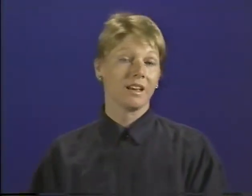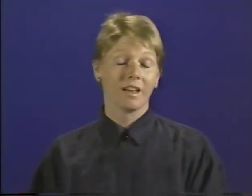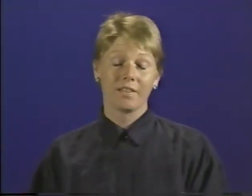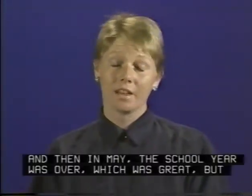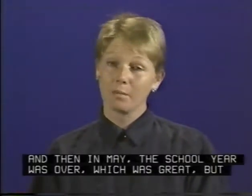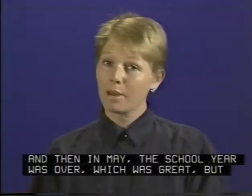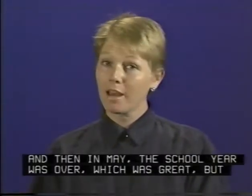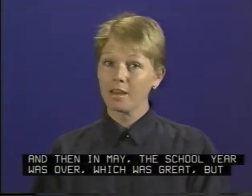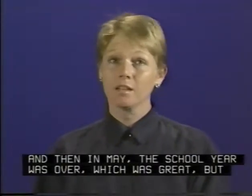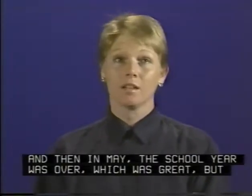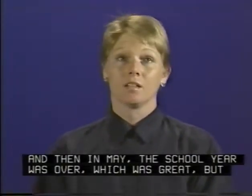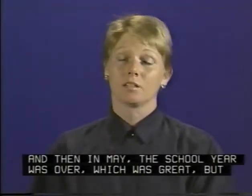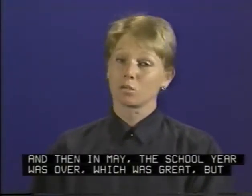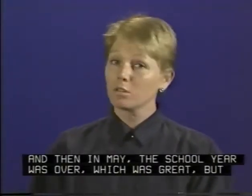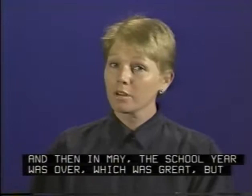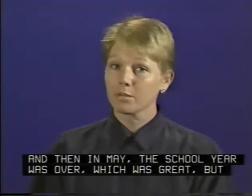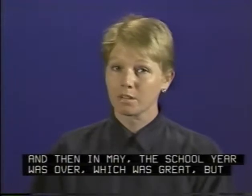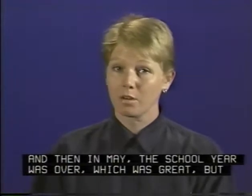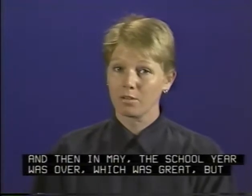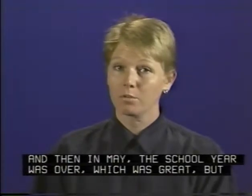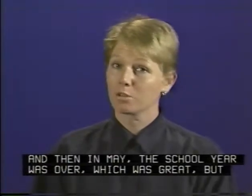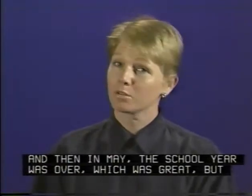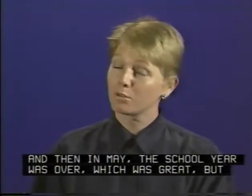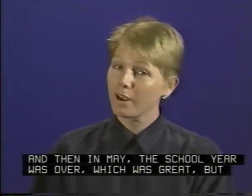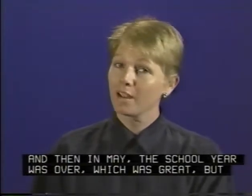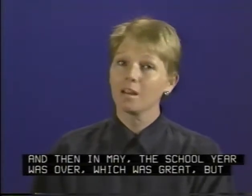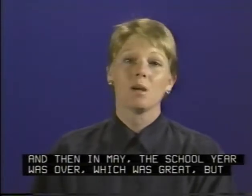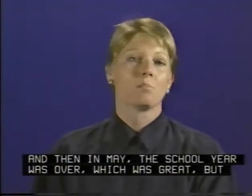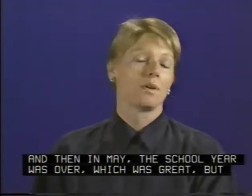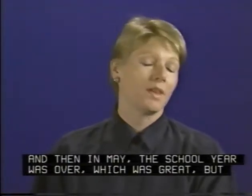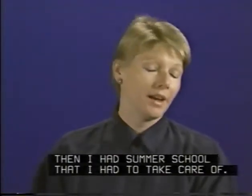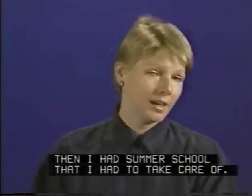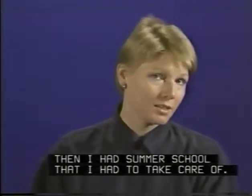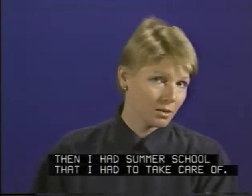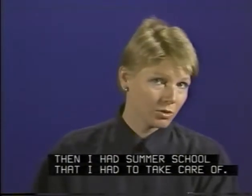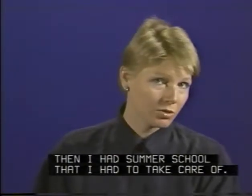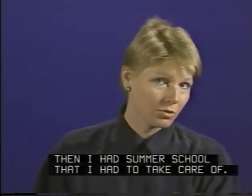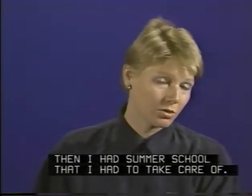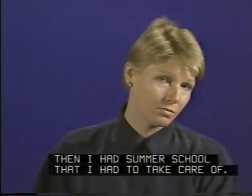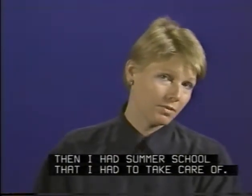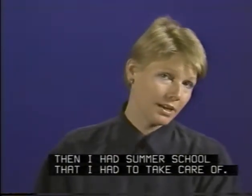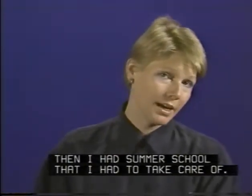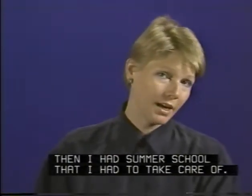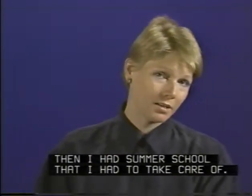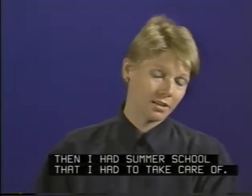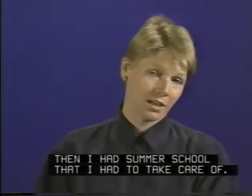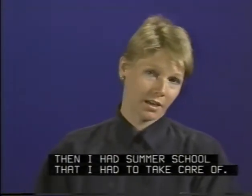And then in May, the school year was over, which was great. But then I had summer school that I had to take care